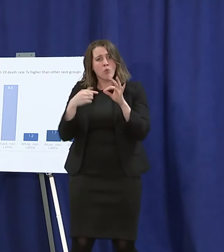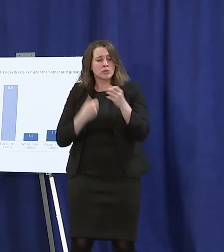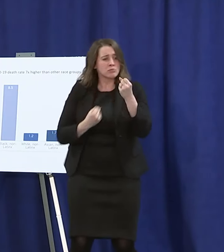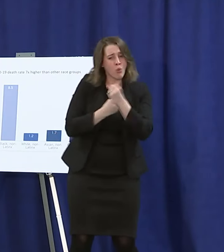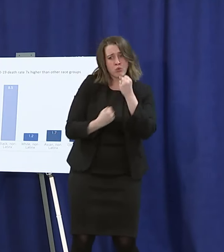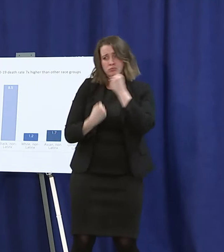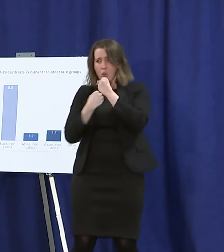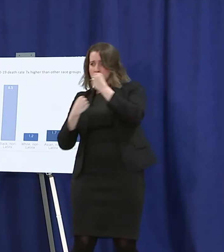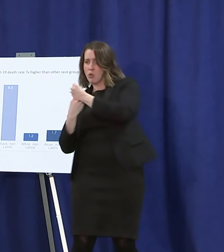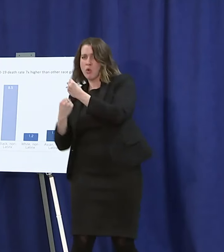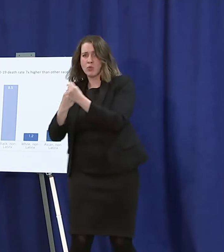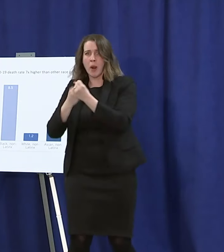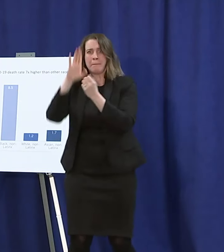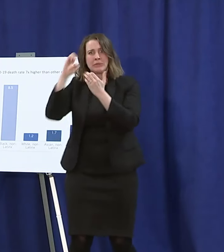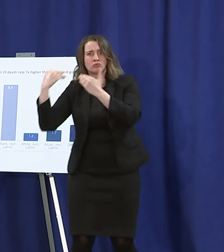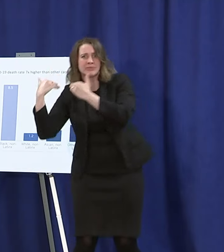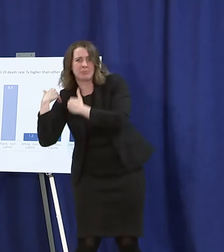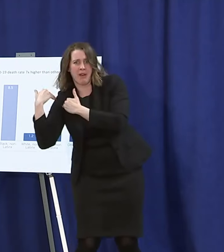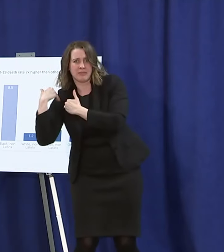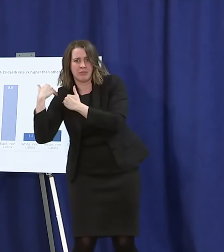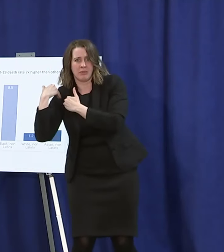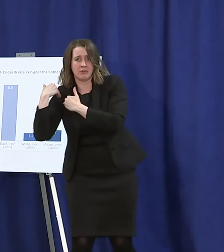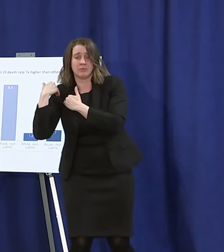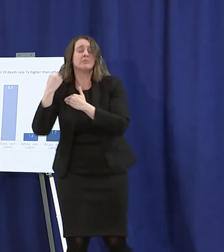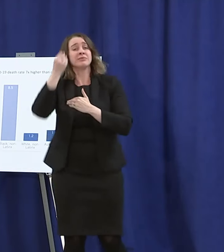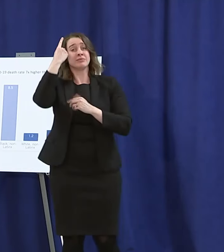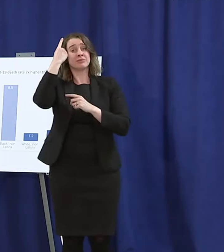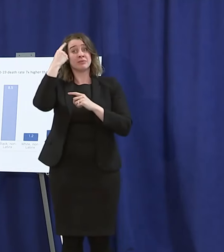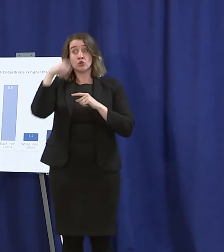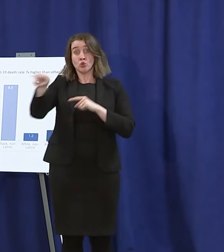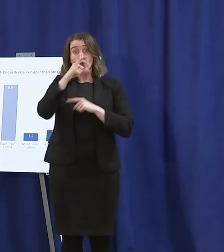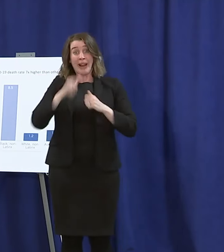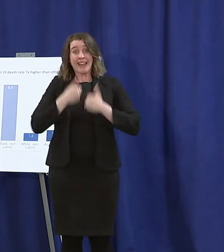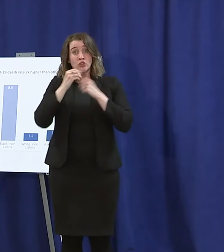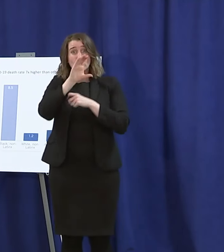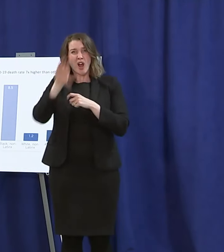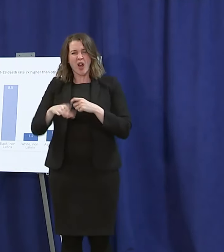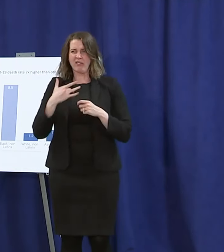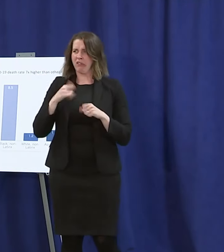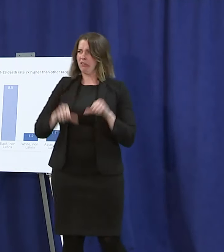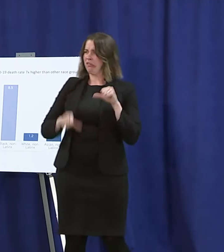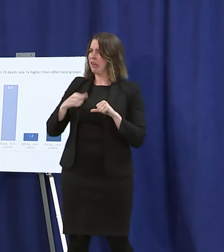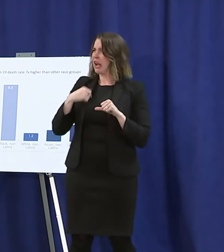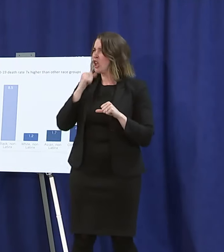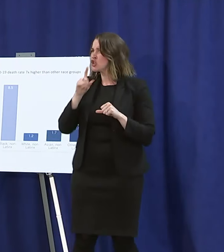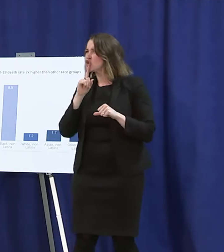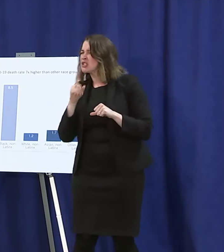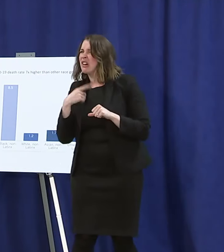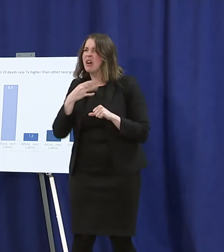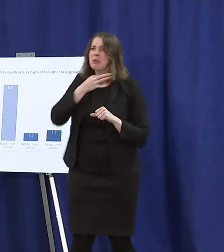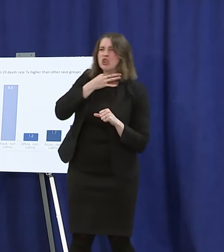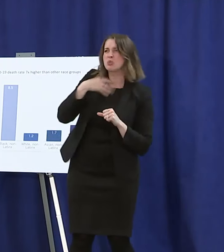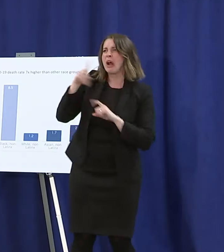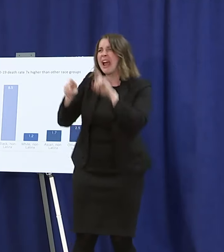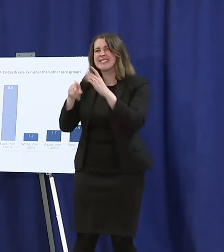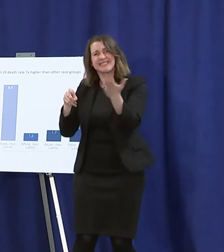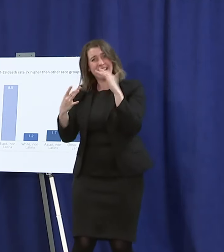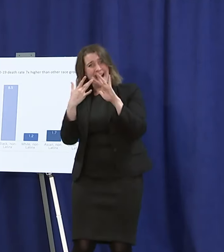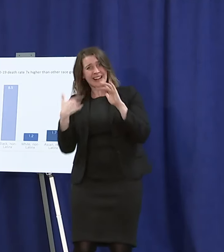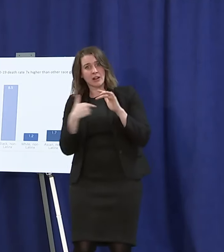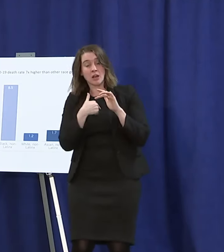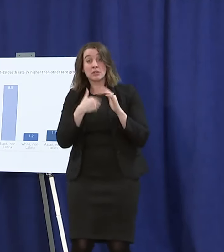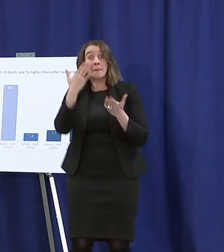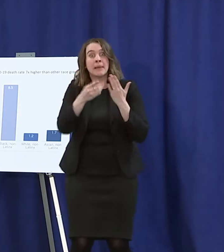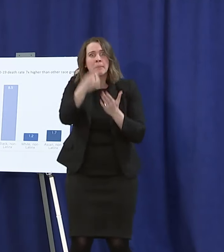hold ourselves accountable. We want Chicagoans to reach out with any questions or to report any problems that you are